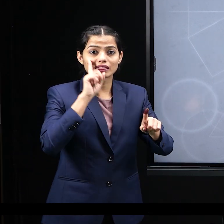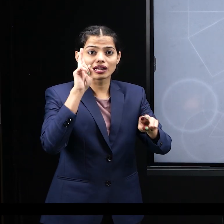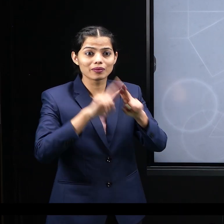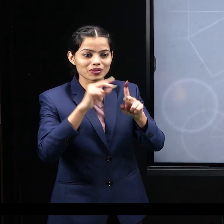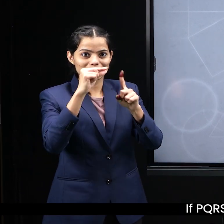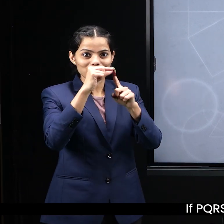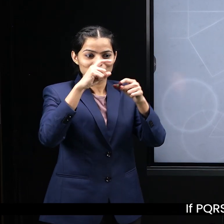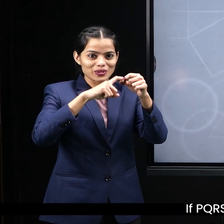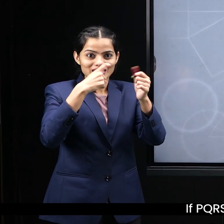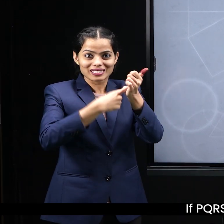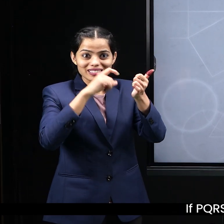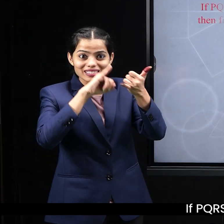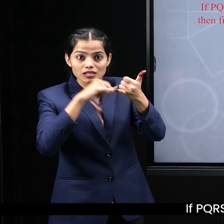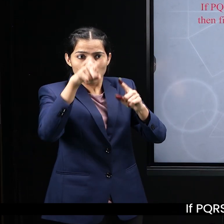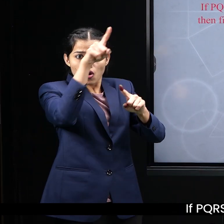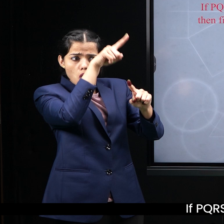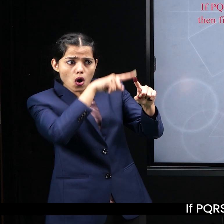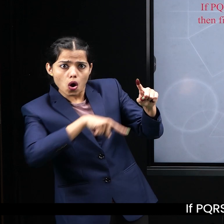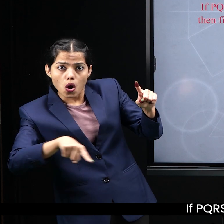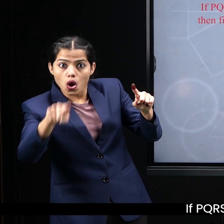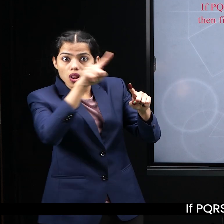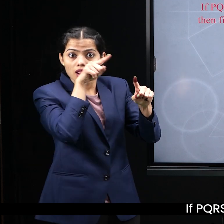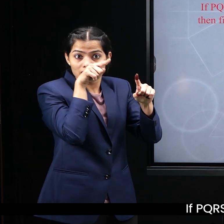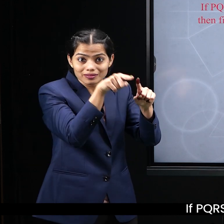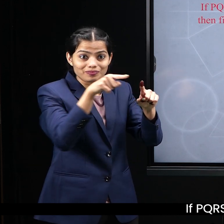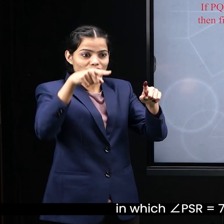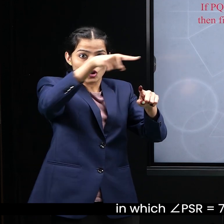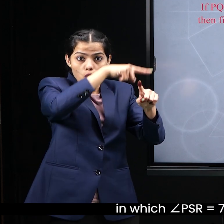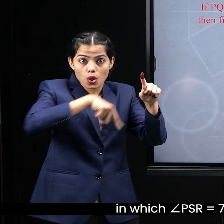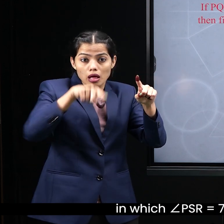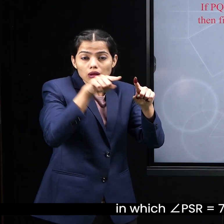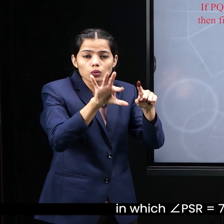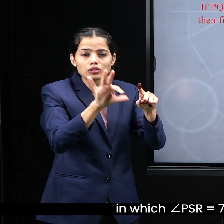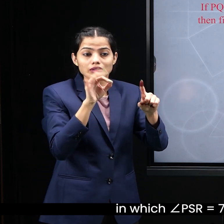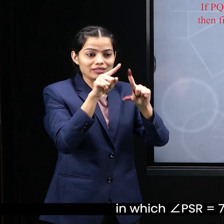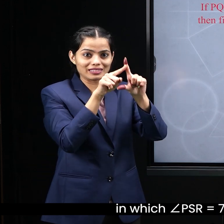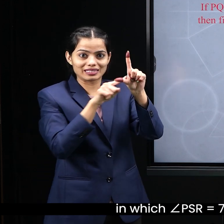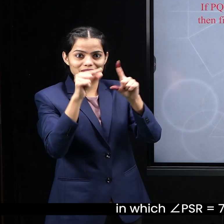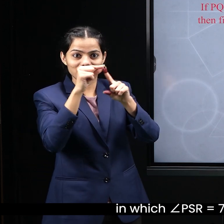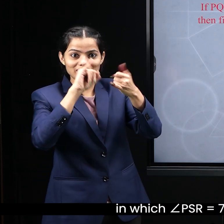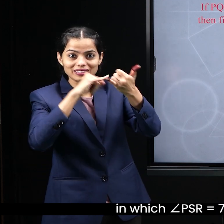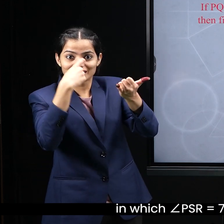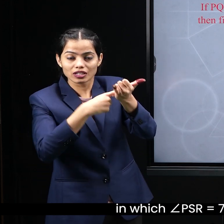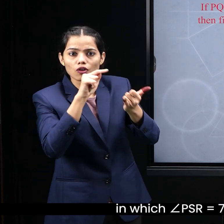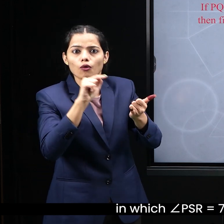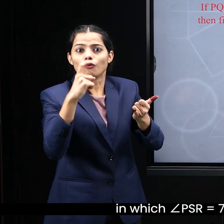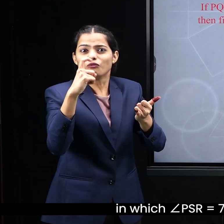Example: if PQRS is a cyclic quadrilateral in which angle PSR is equal to 70